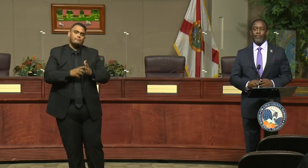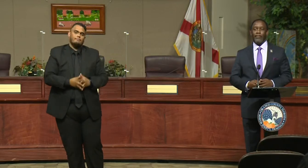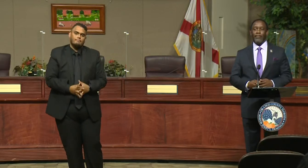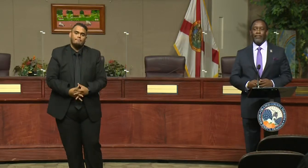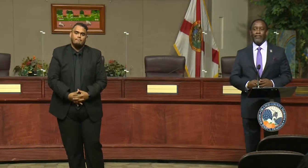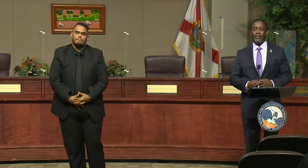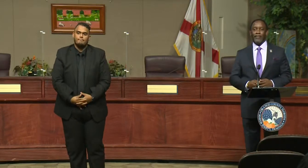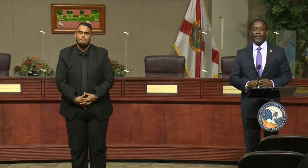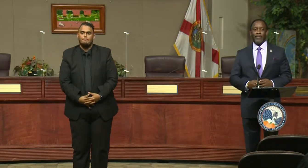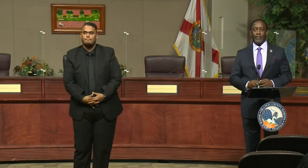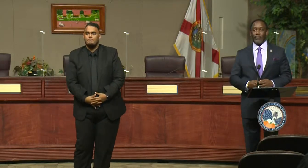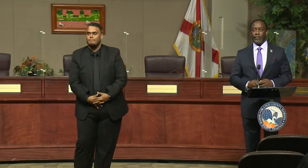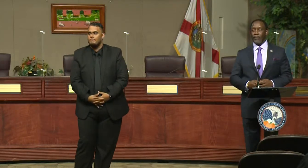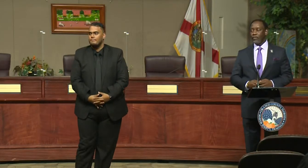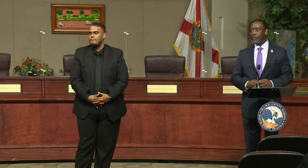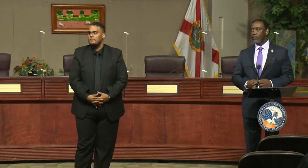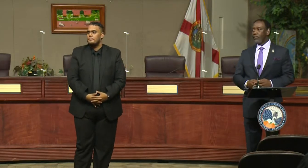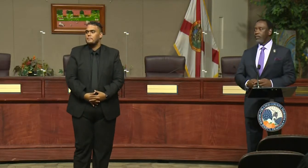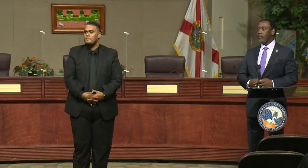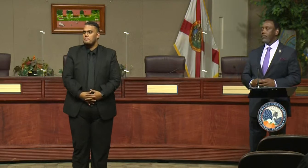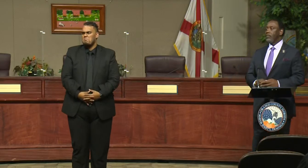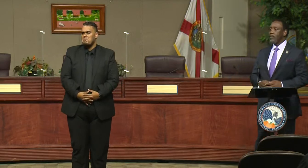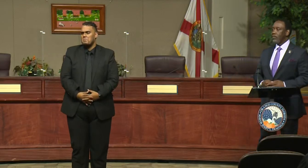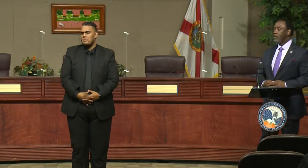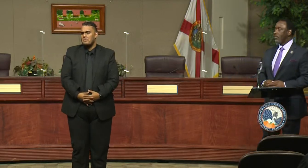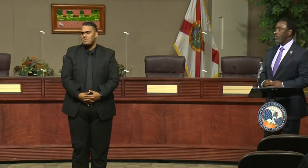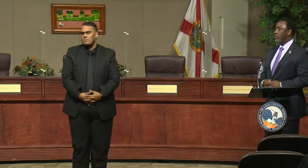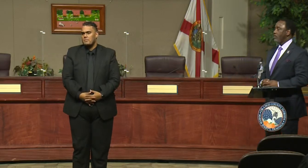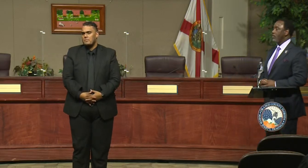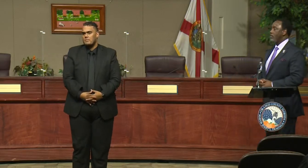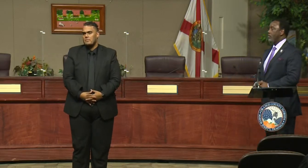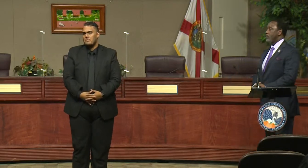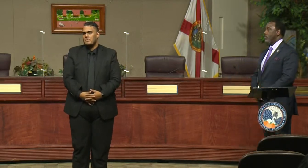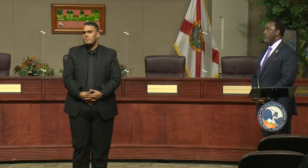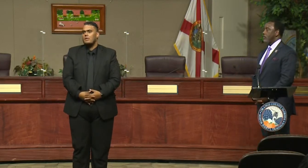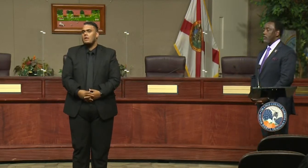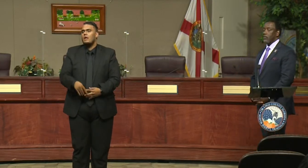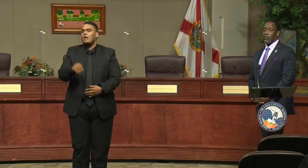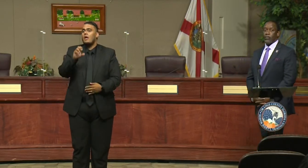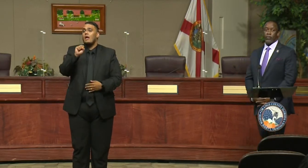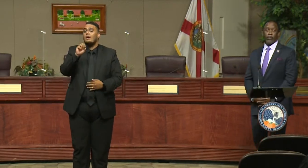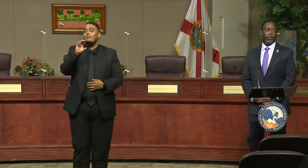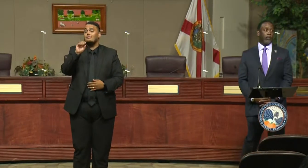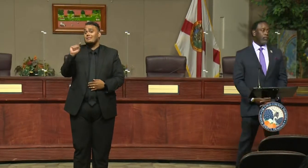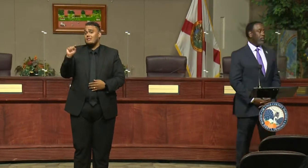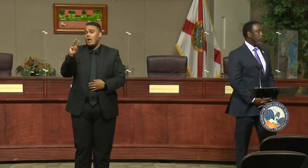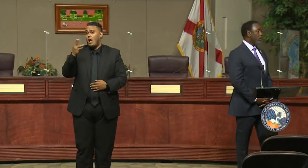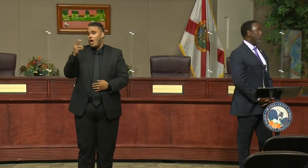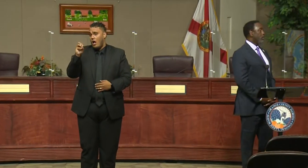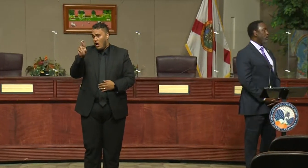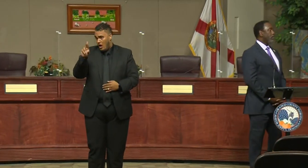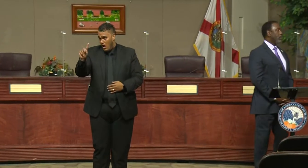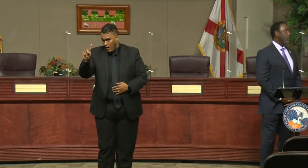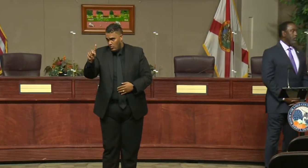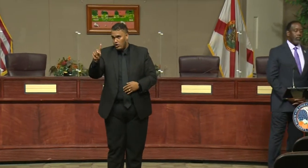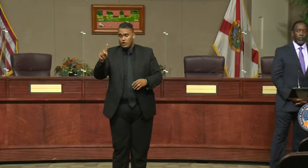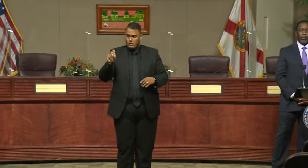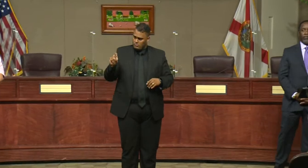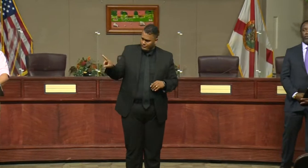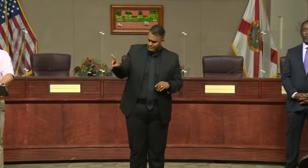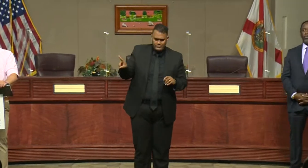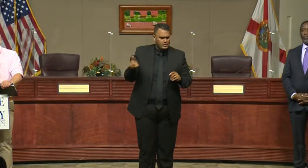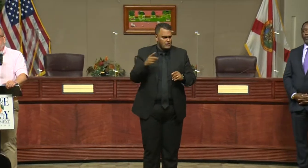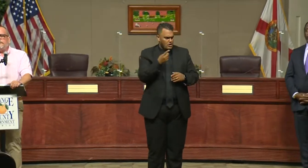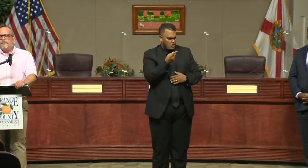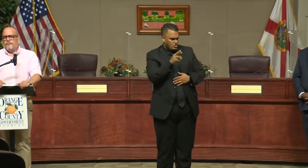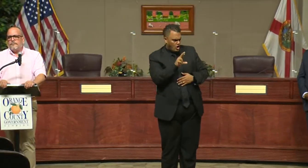Eric Mock, Spectrum News 13. Question for Dr. Pino and then possibly for Scott Howard as well. I want to hear more about the $32 million you talked about